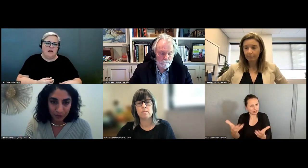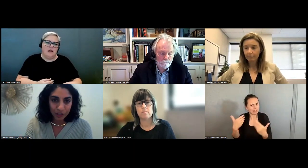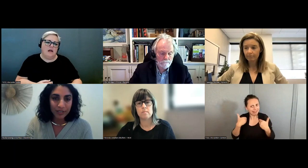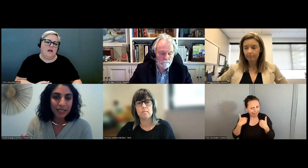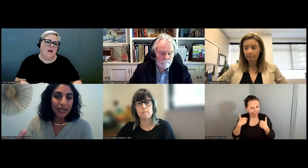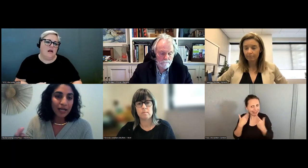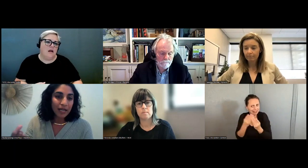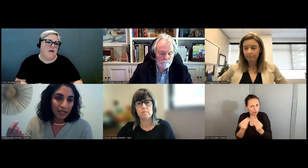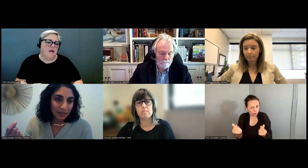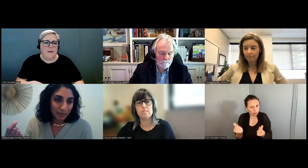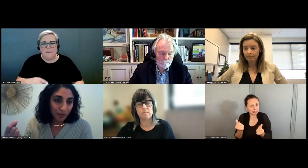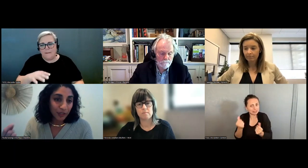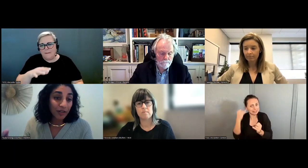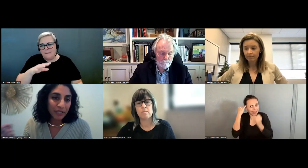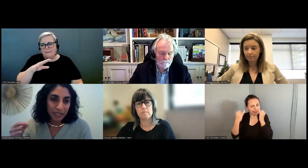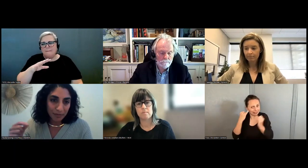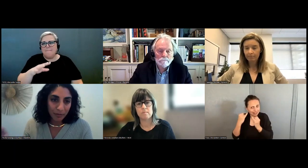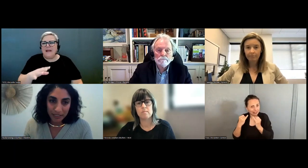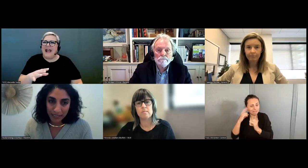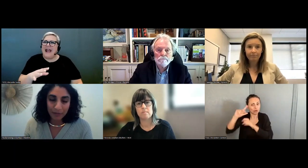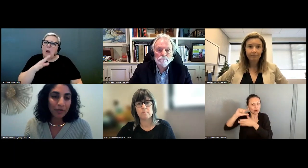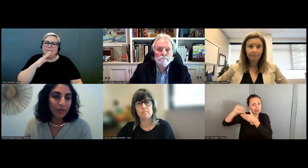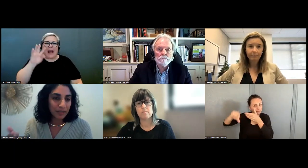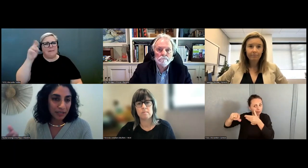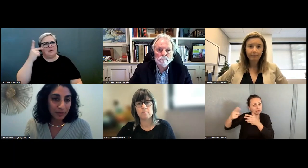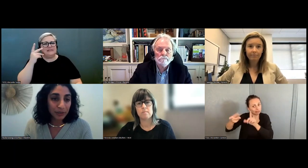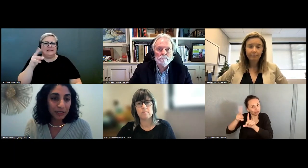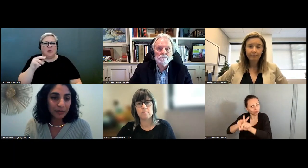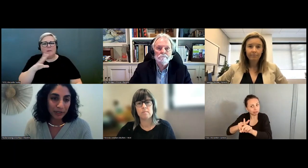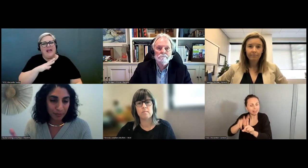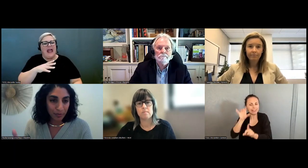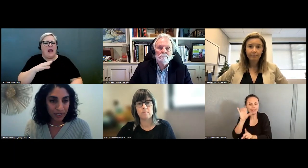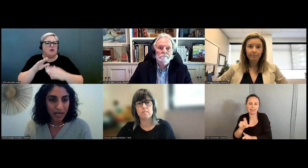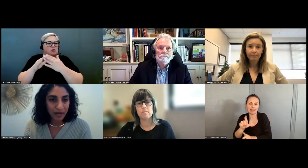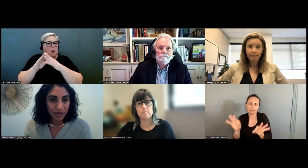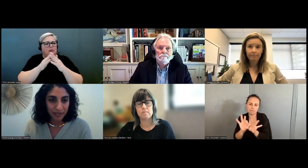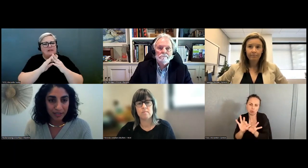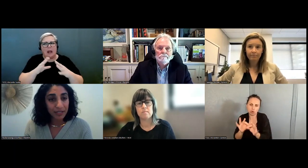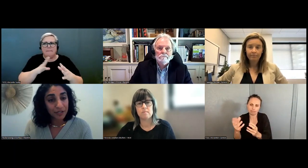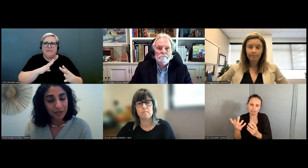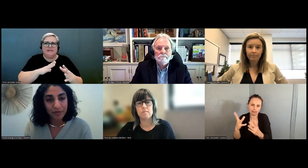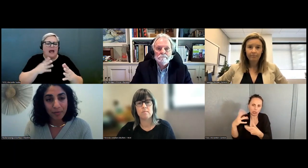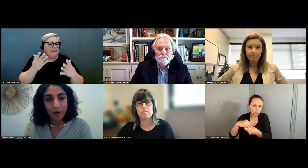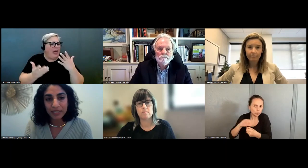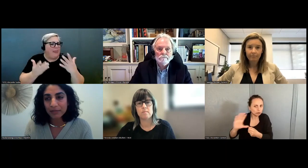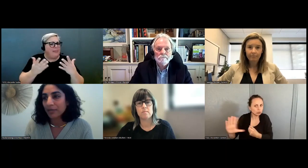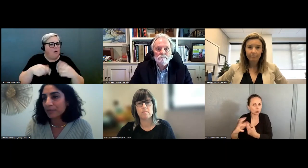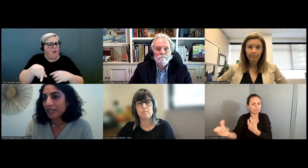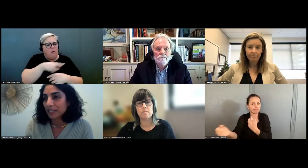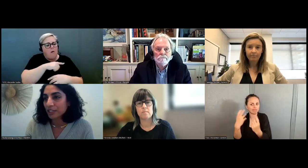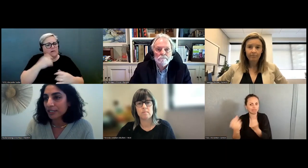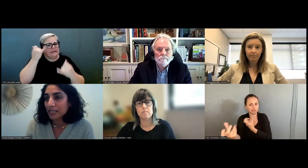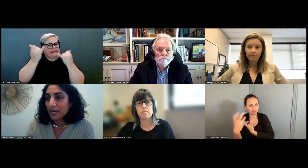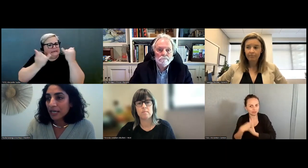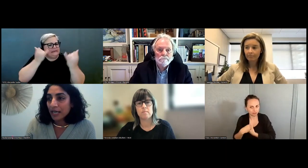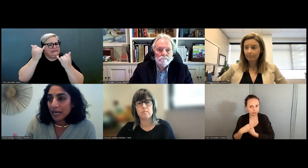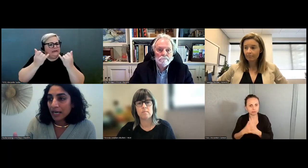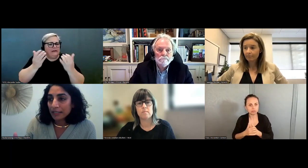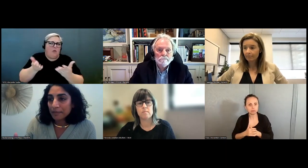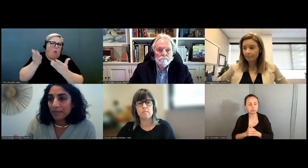the solutions for government to be able to implement. And that's really, really important to have that at the center of the policy